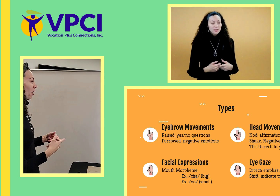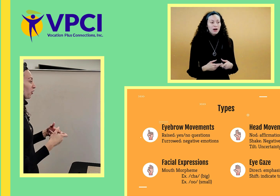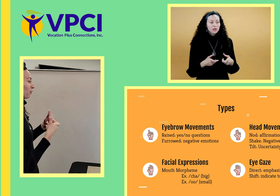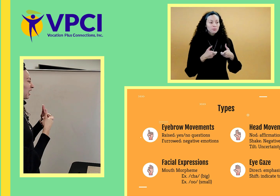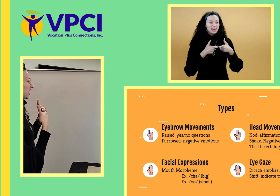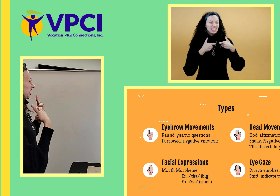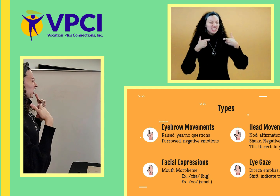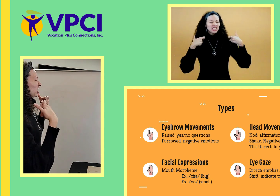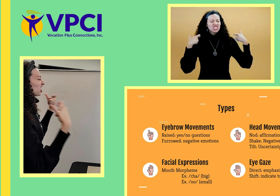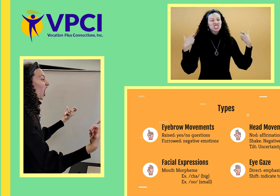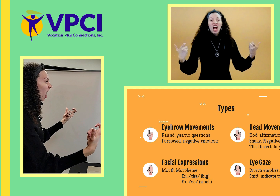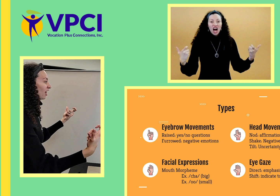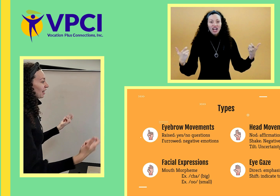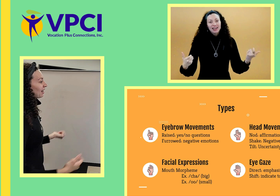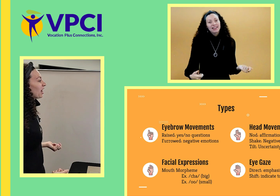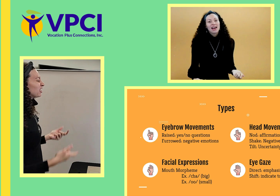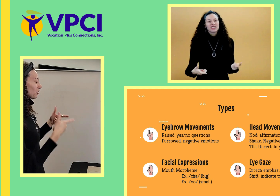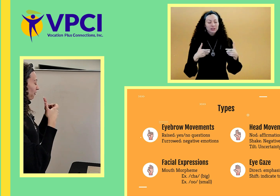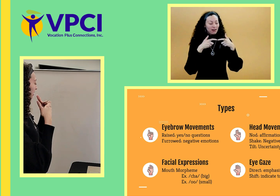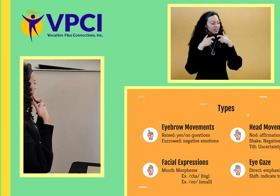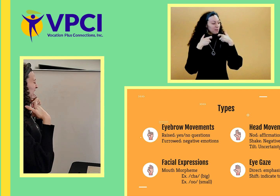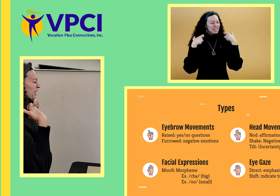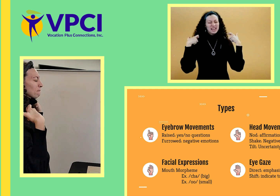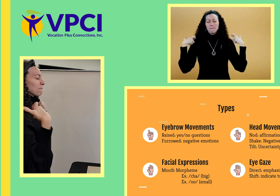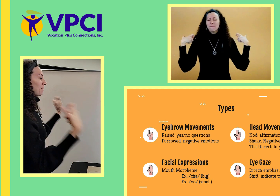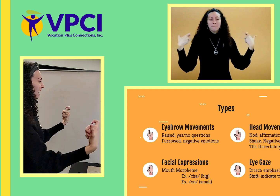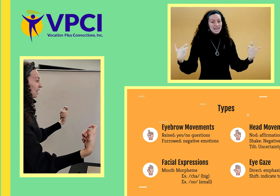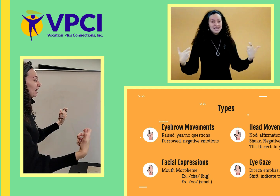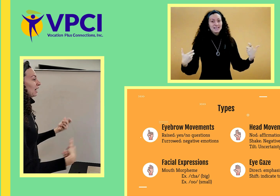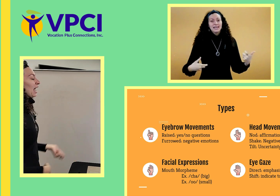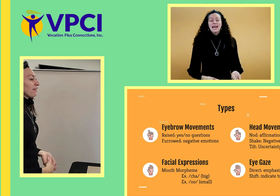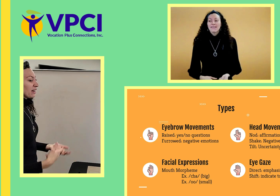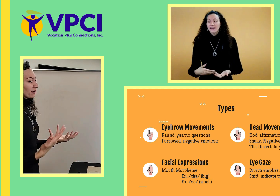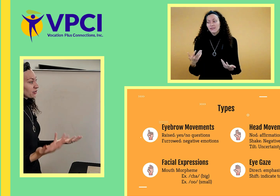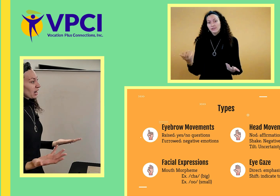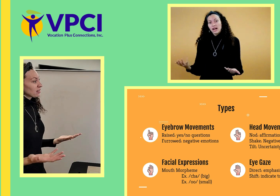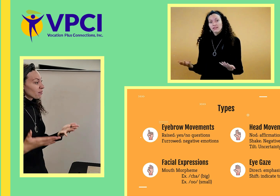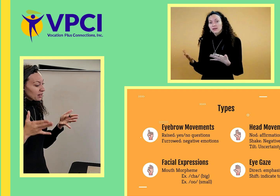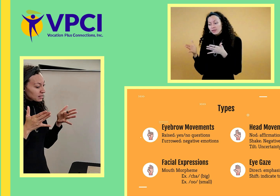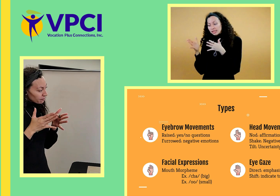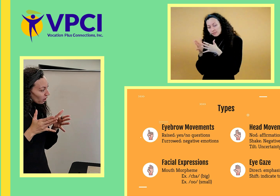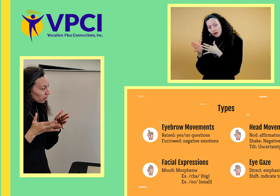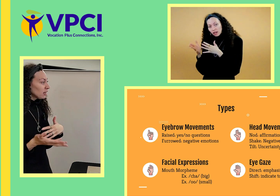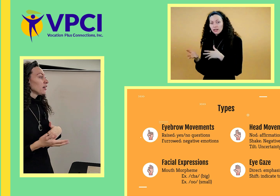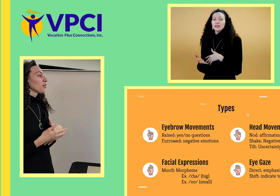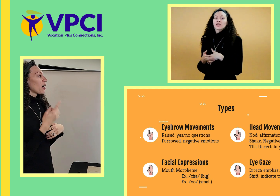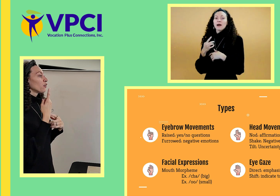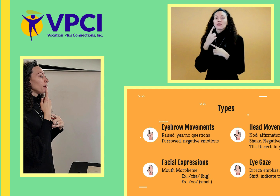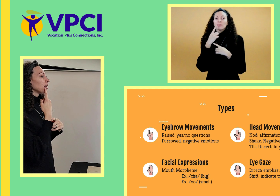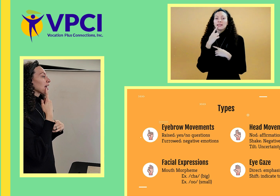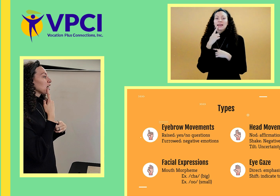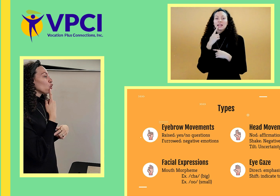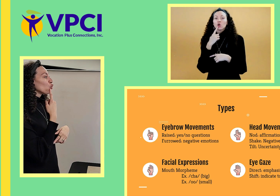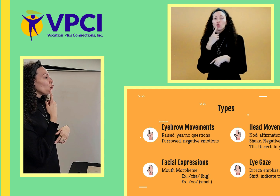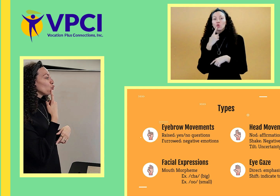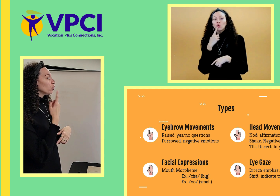so your mouth would be cha, like that. You're describing something big. And then if you're describing something small, your mouth would